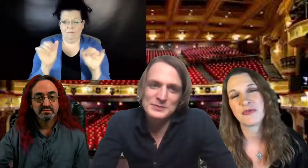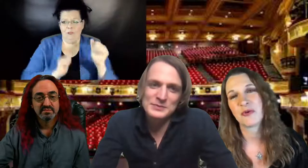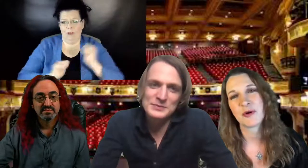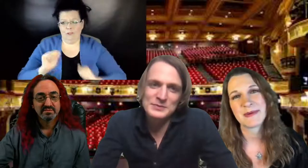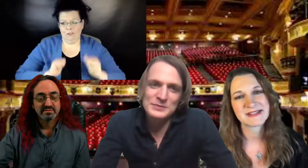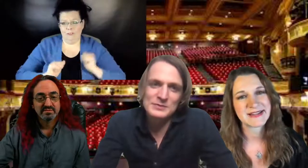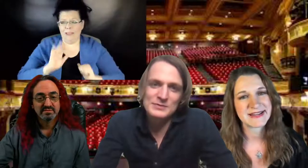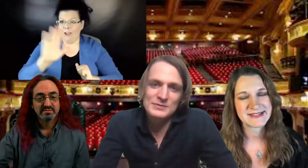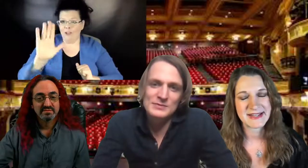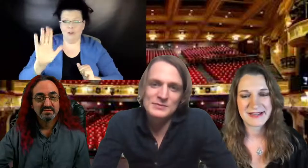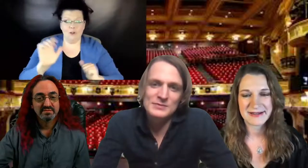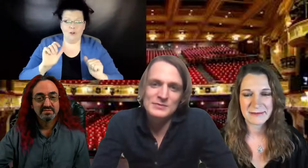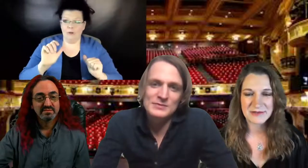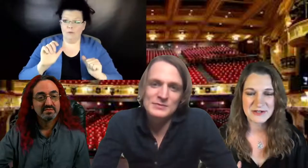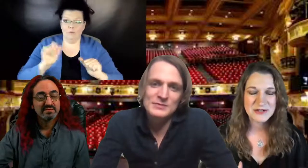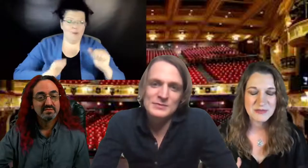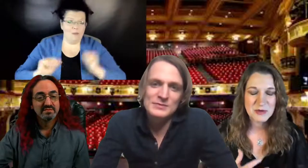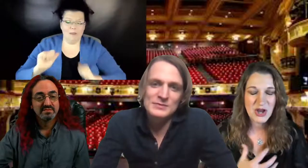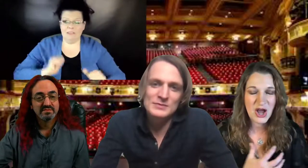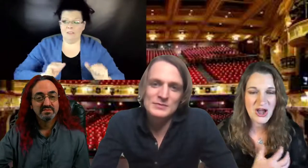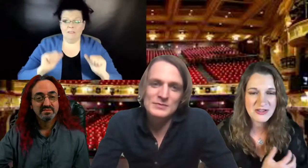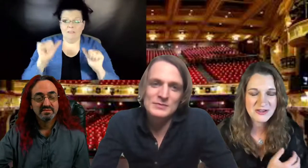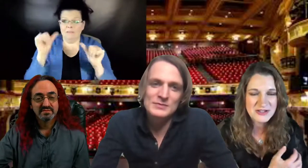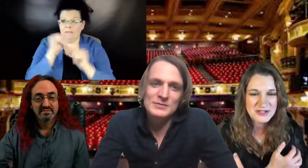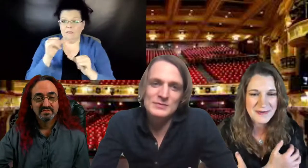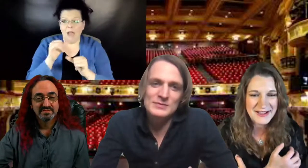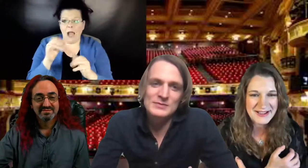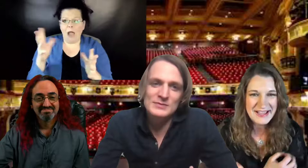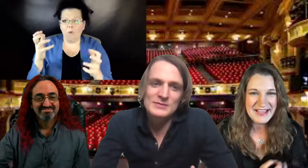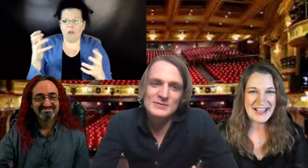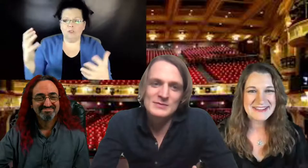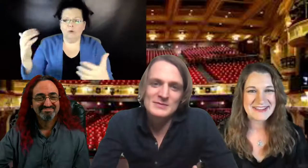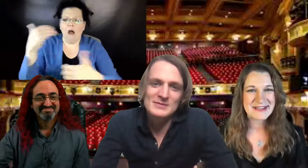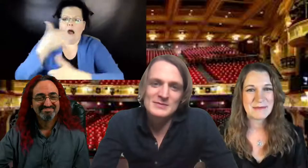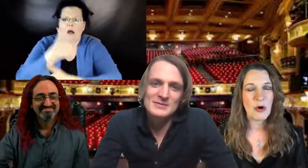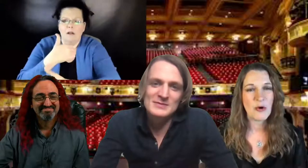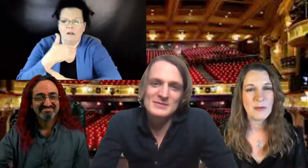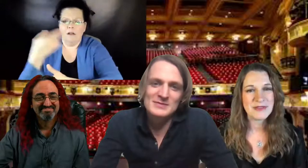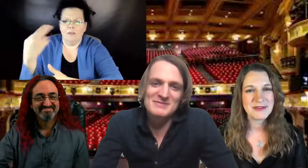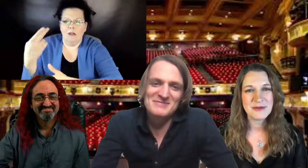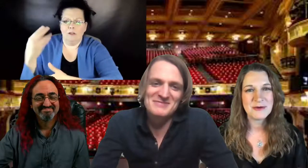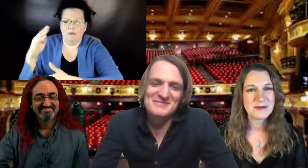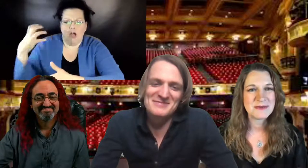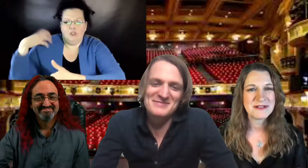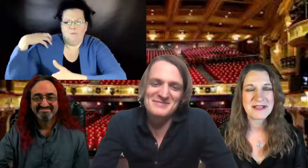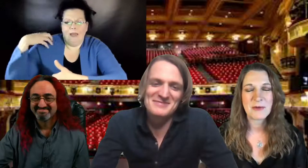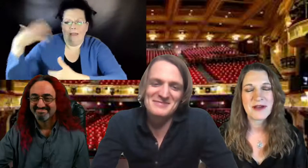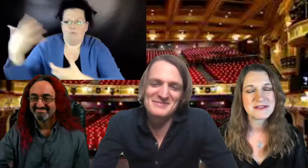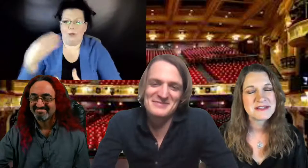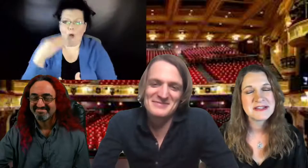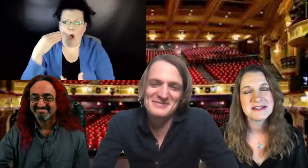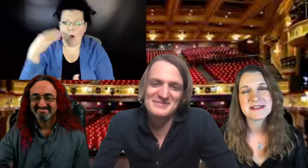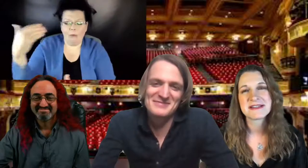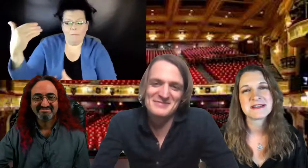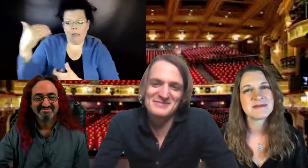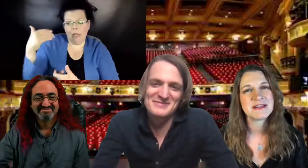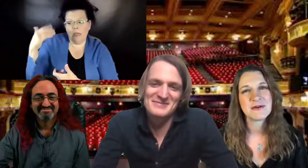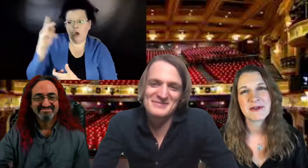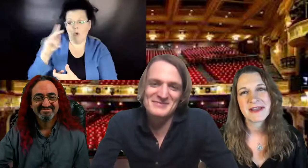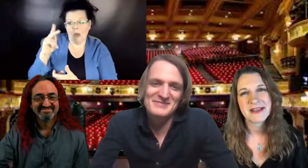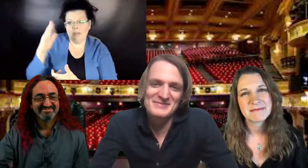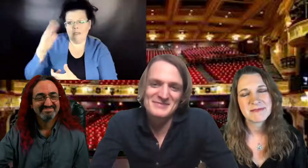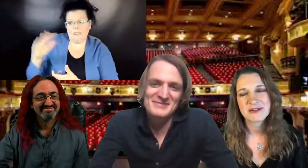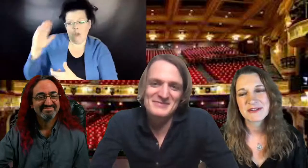And your performance, like I said, you just want to hug the Hunchback and take him home with you and be like, Quasi, it's going to